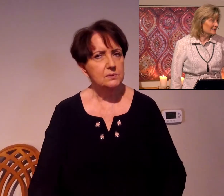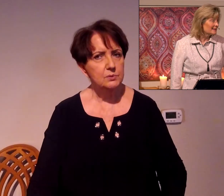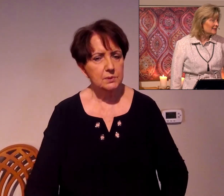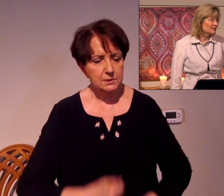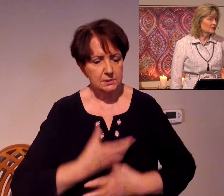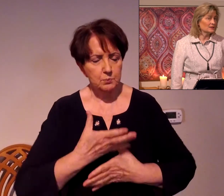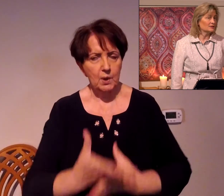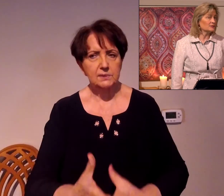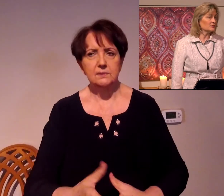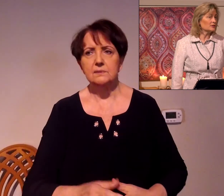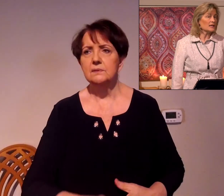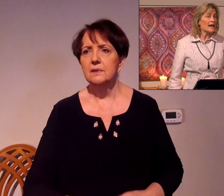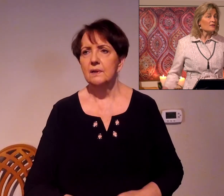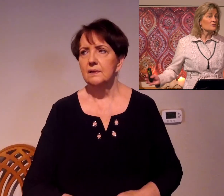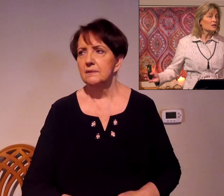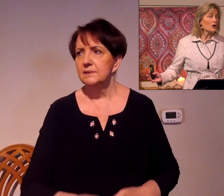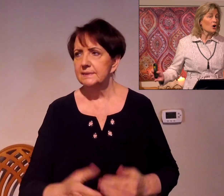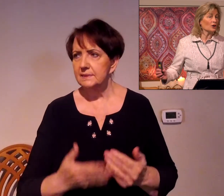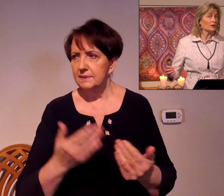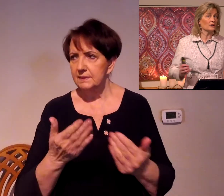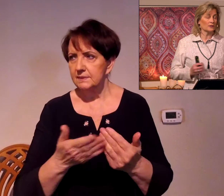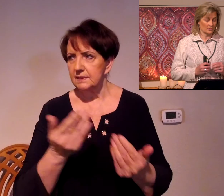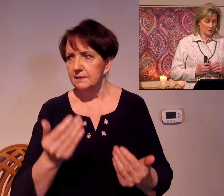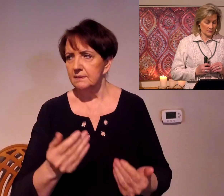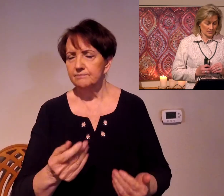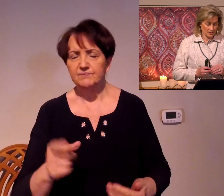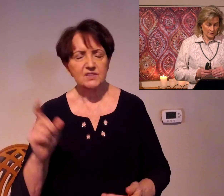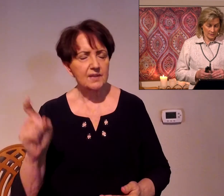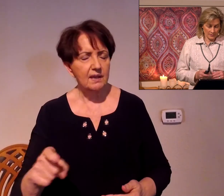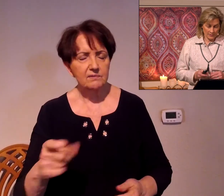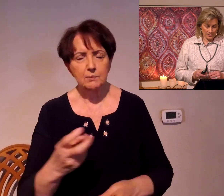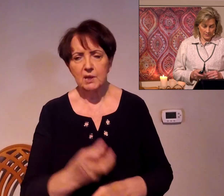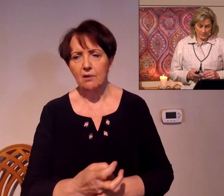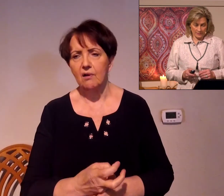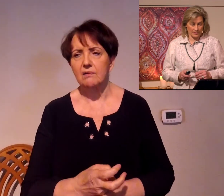easy. Doesn't have to be hard.